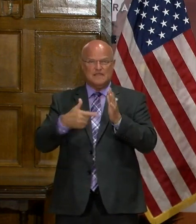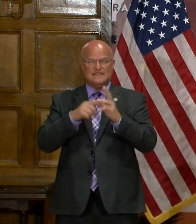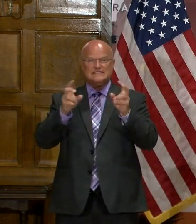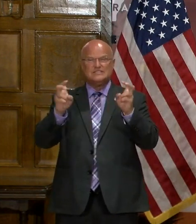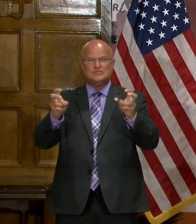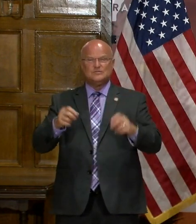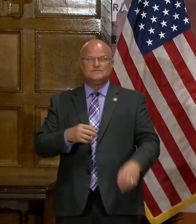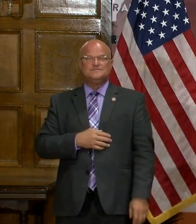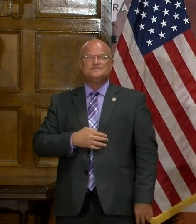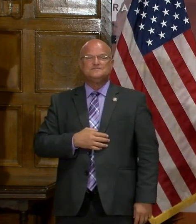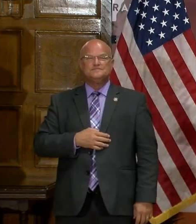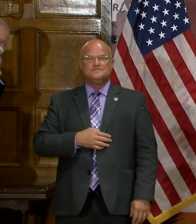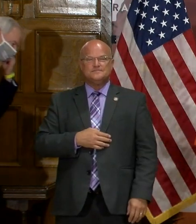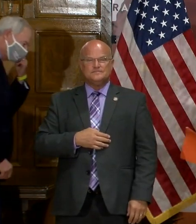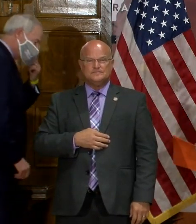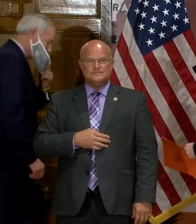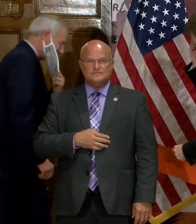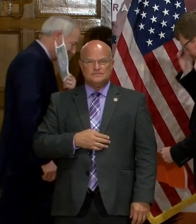issue.